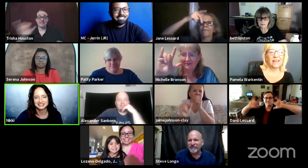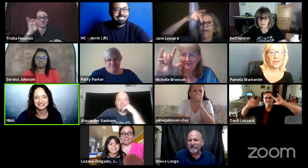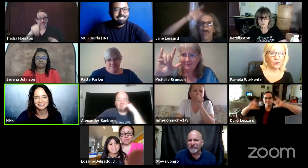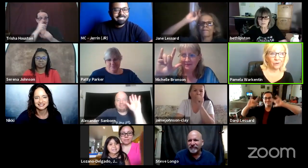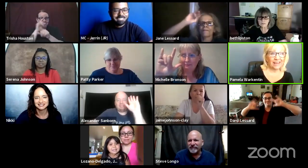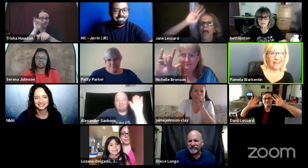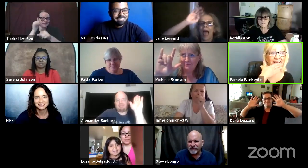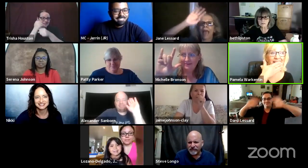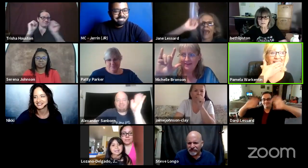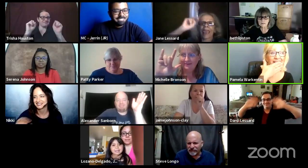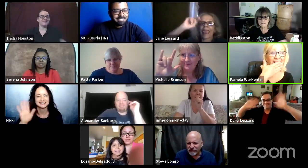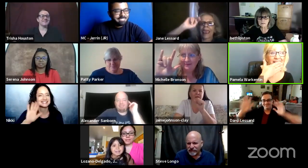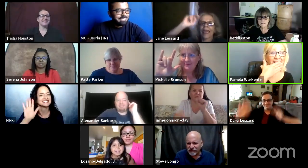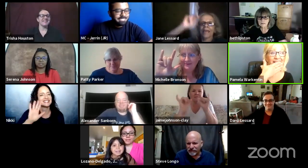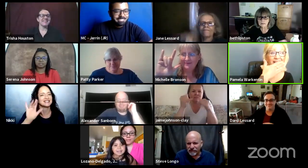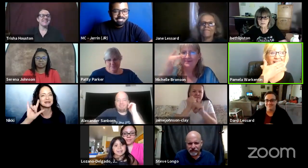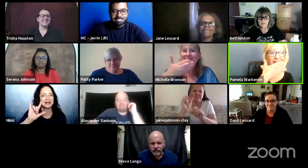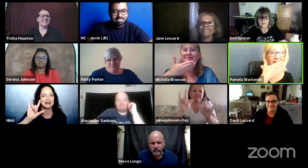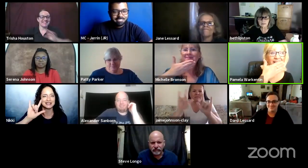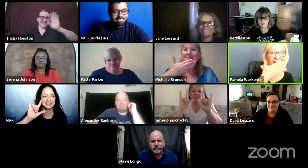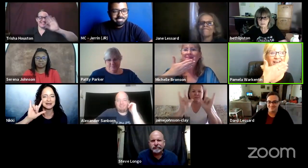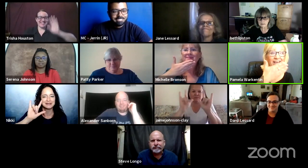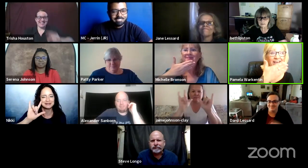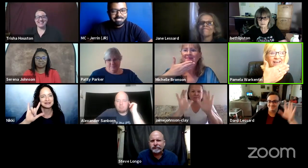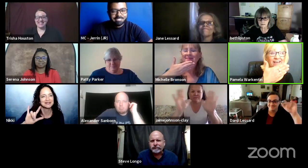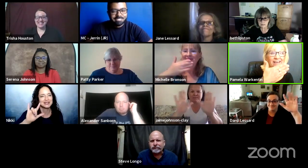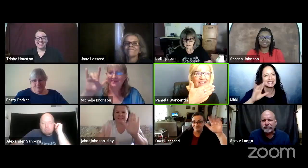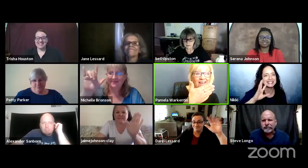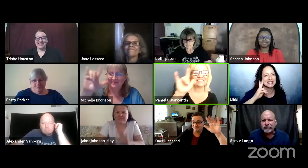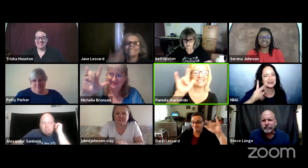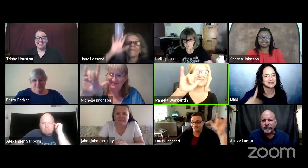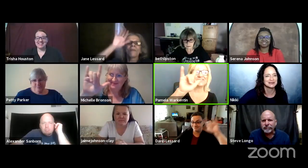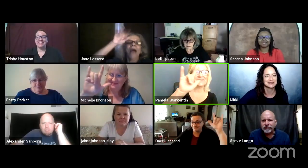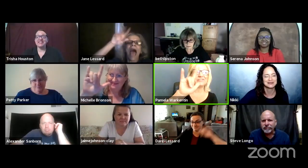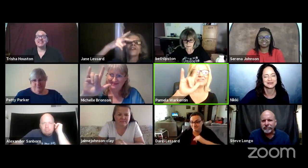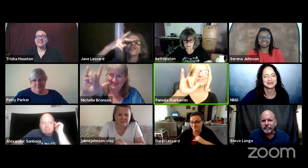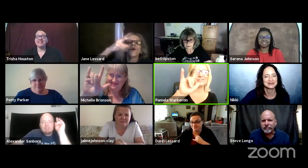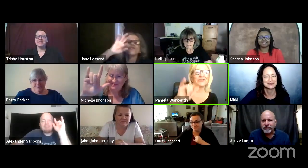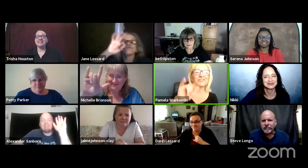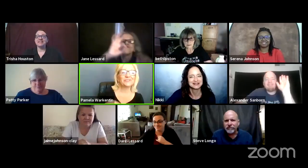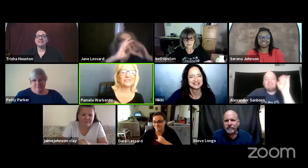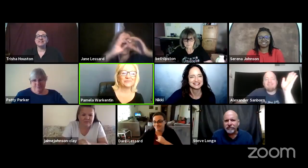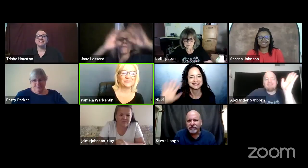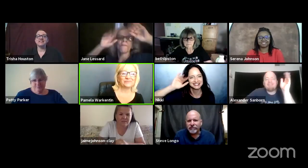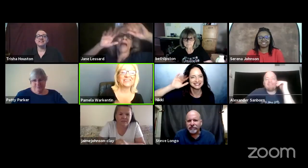Thank you, Nick. You too, Pam. Good job. Good to see you. You too. Good to see you.